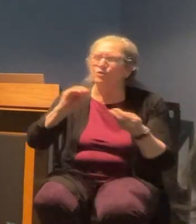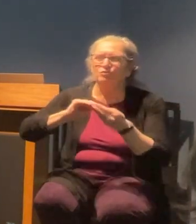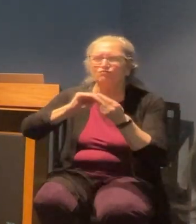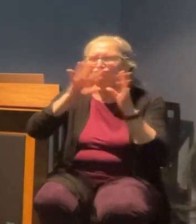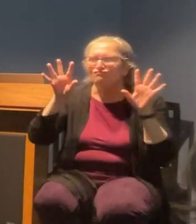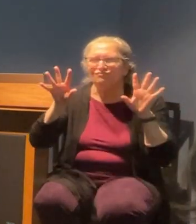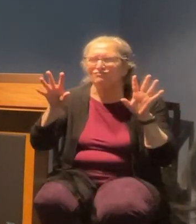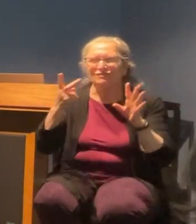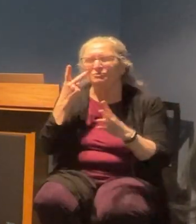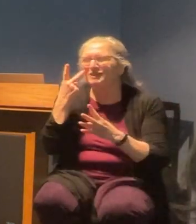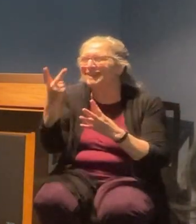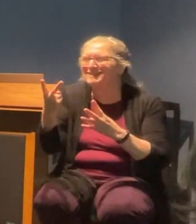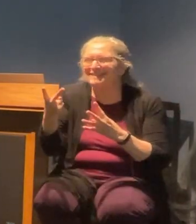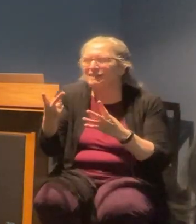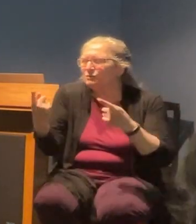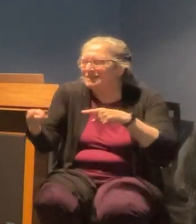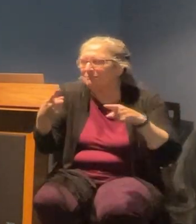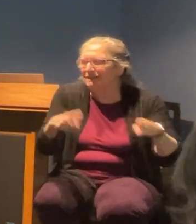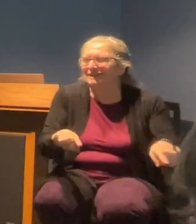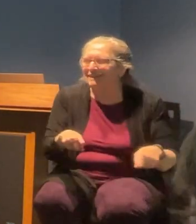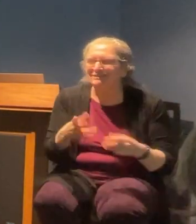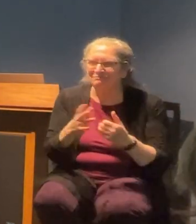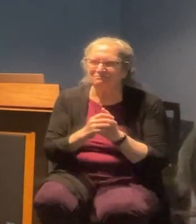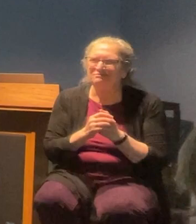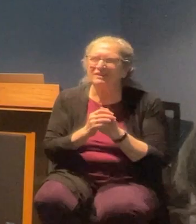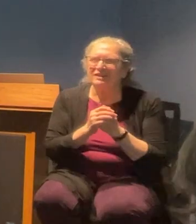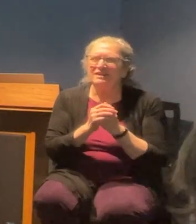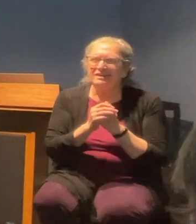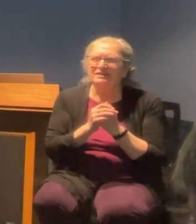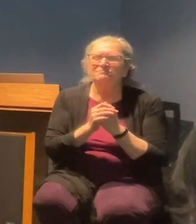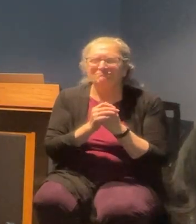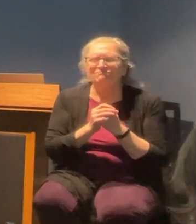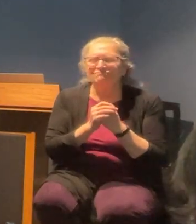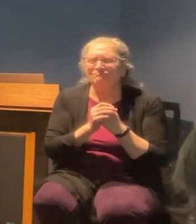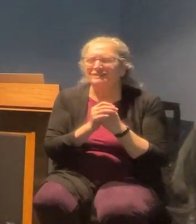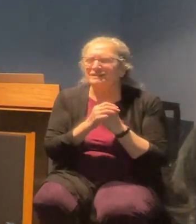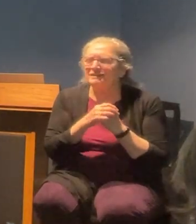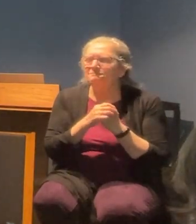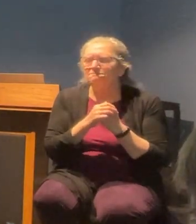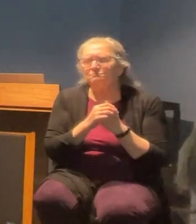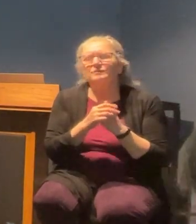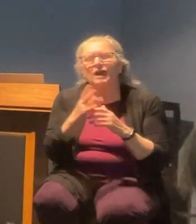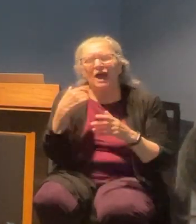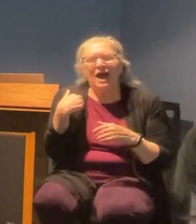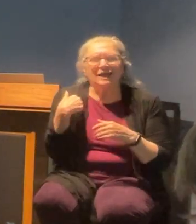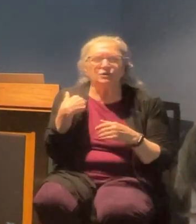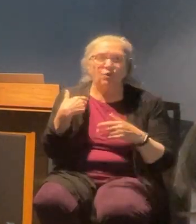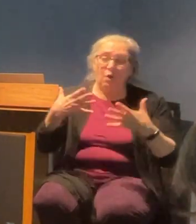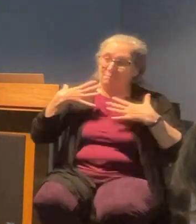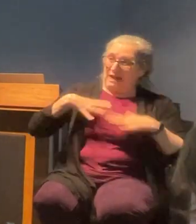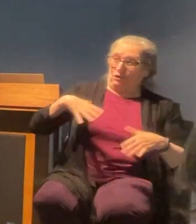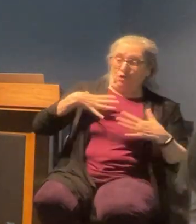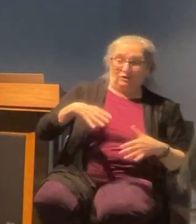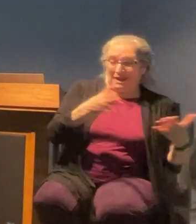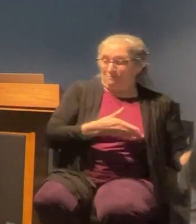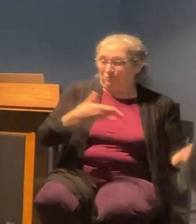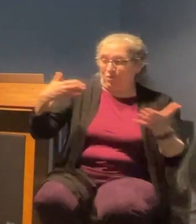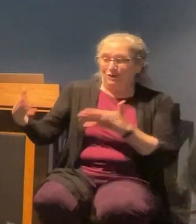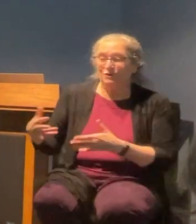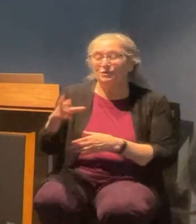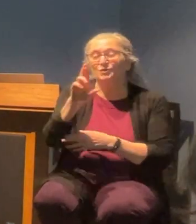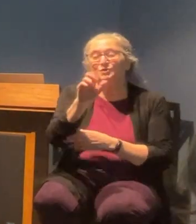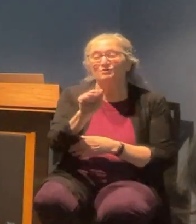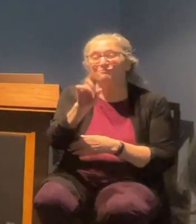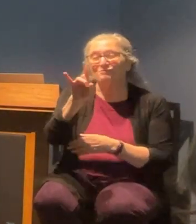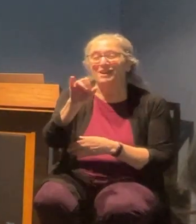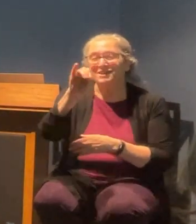And it sounds a bit like, I don't know, but I took all my clothing to the radiology department in